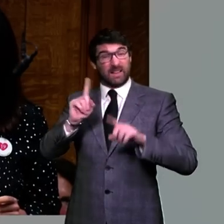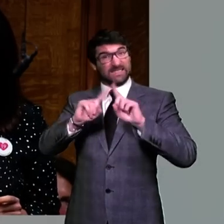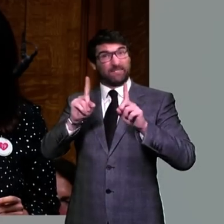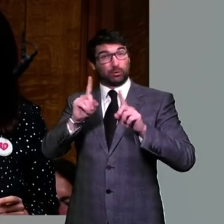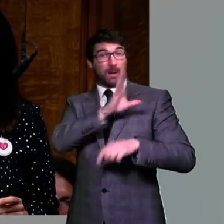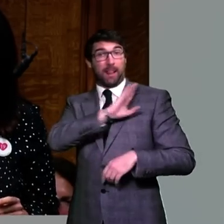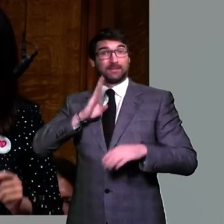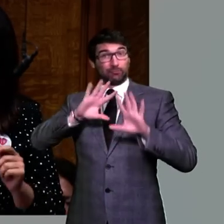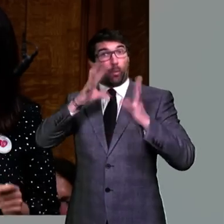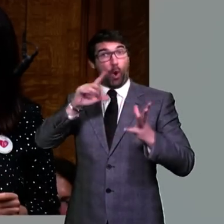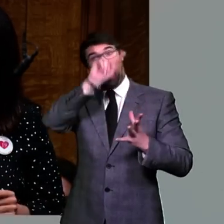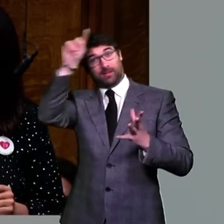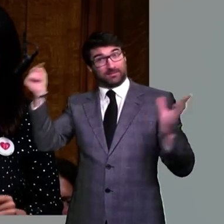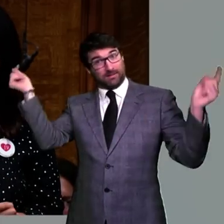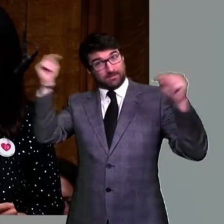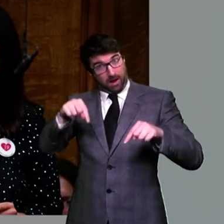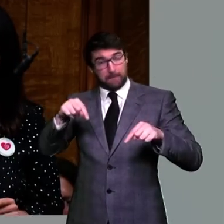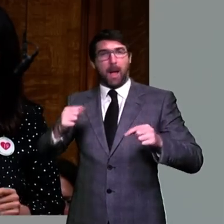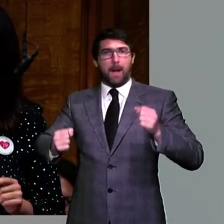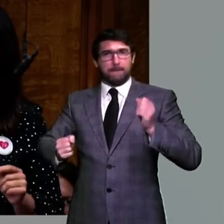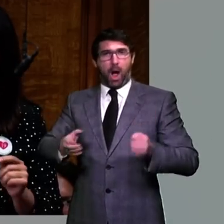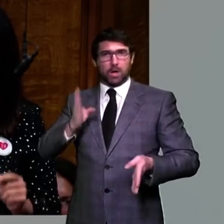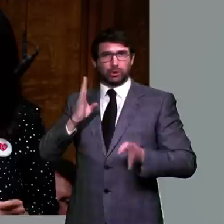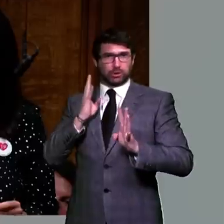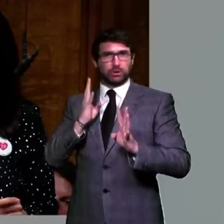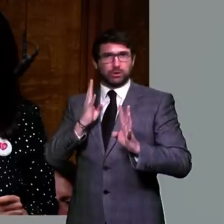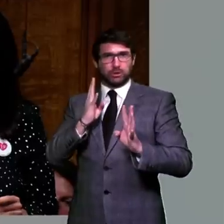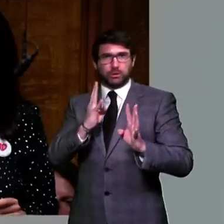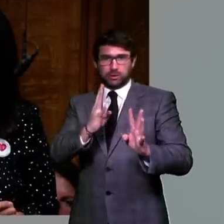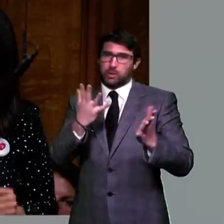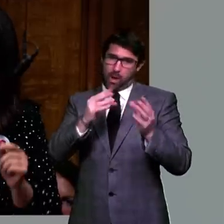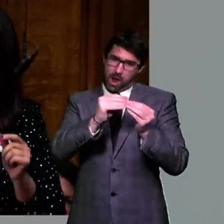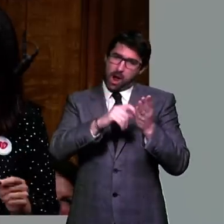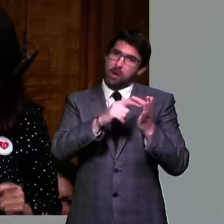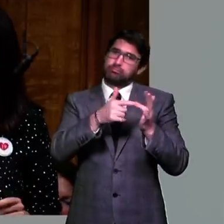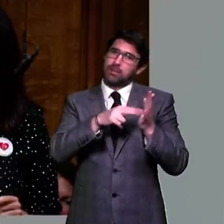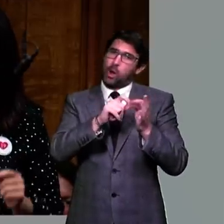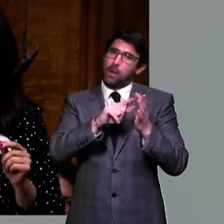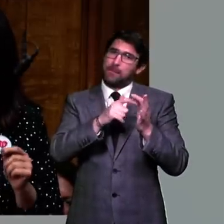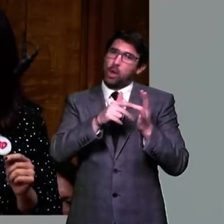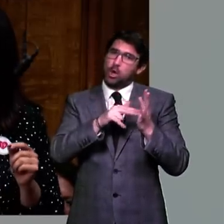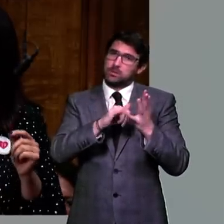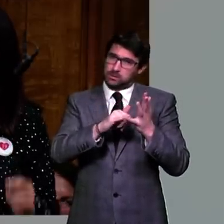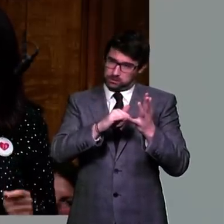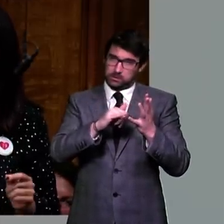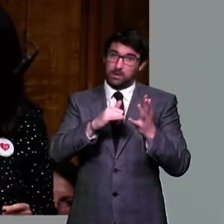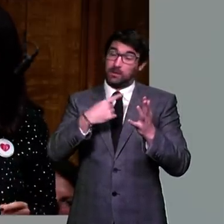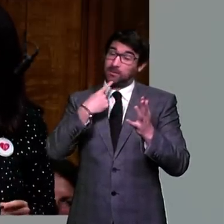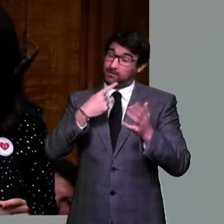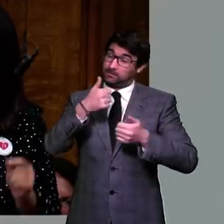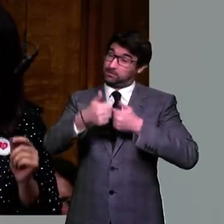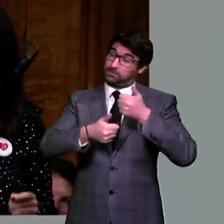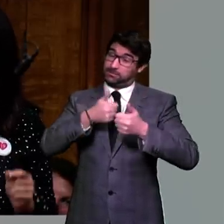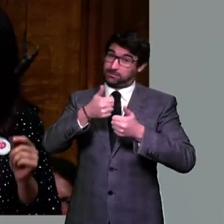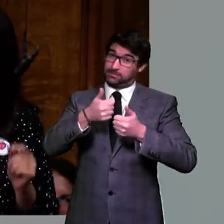days in the Brecon Beacons. Will the Prime Minister join me in congratulating all those who took part, not least the team of Gurkha